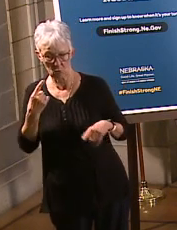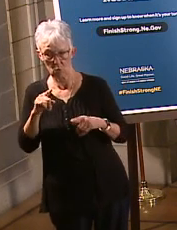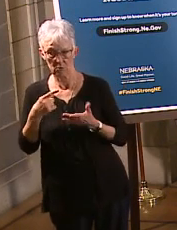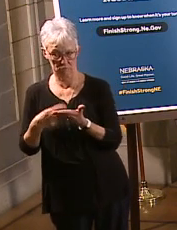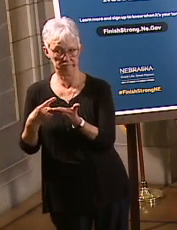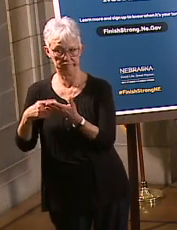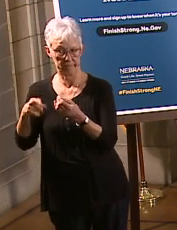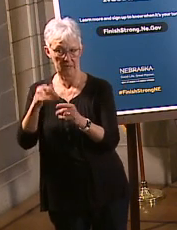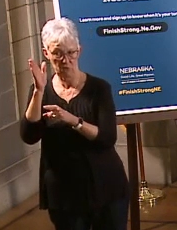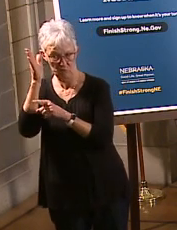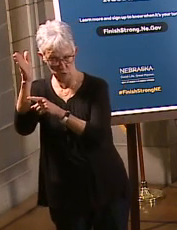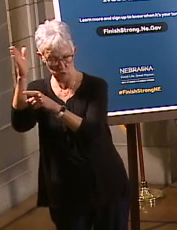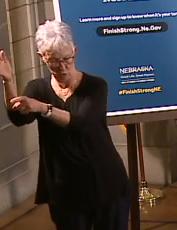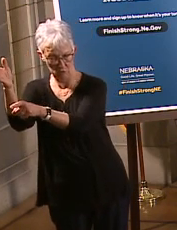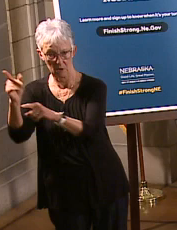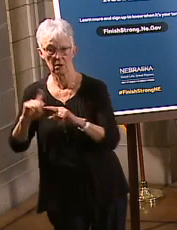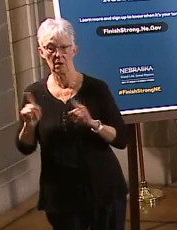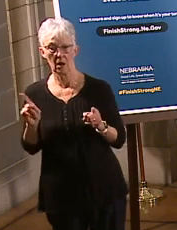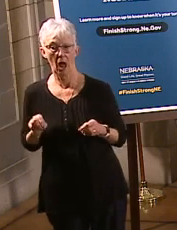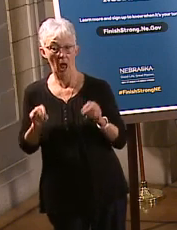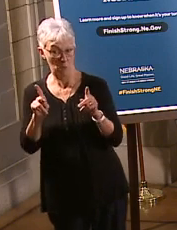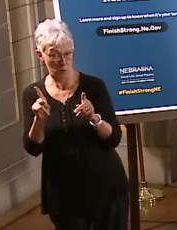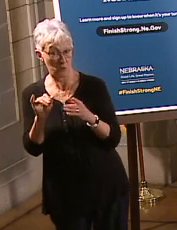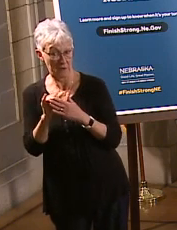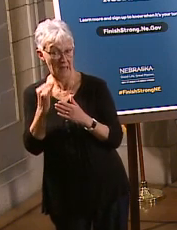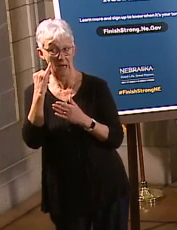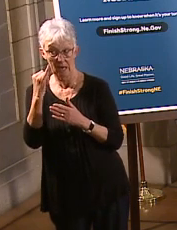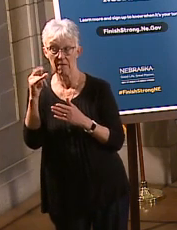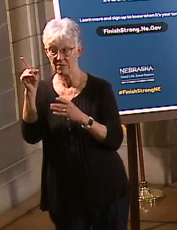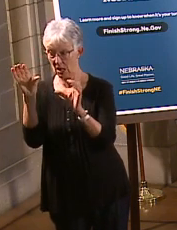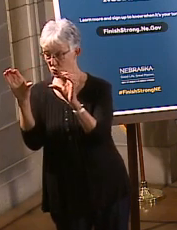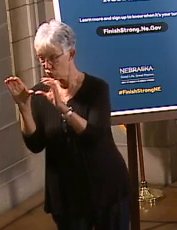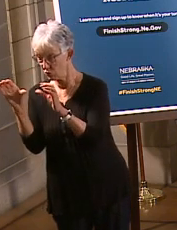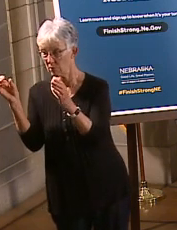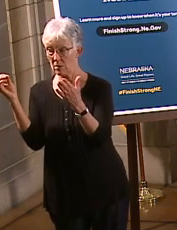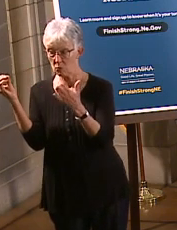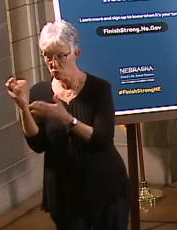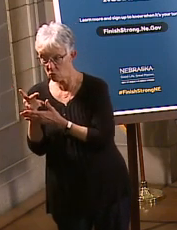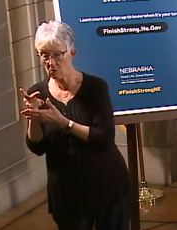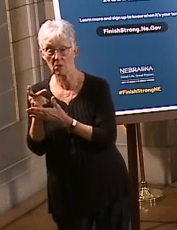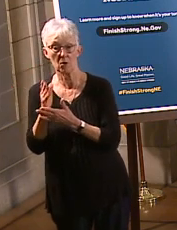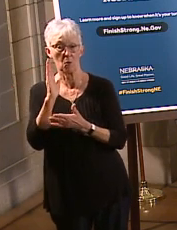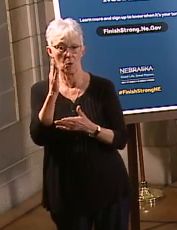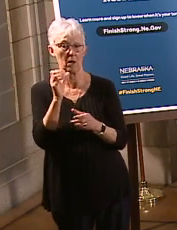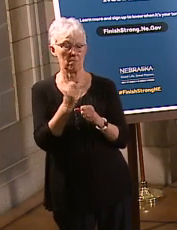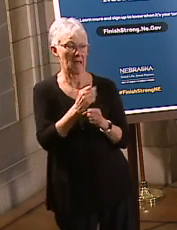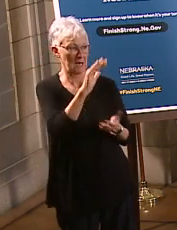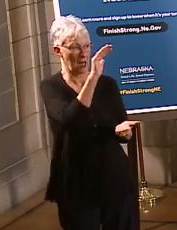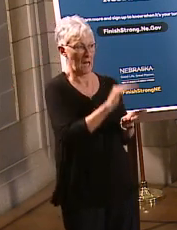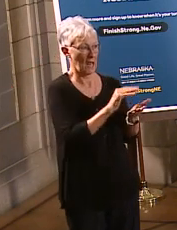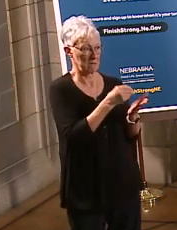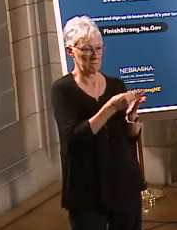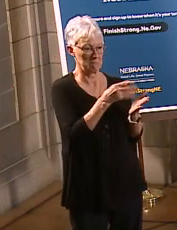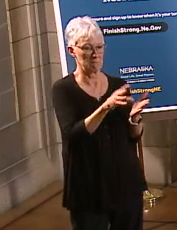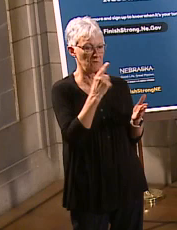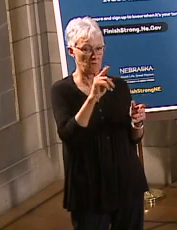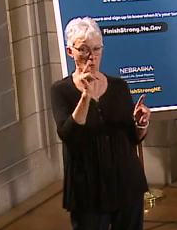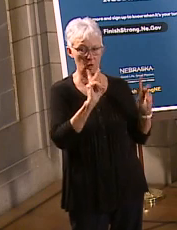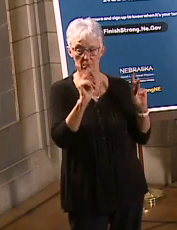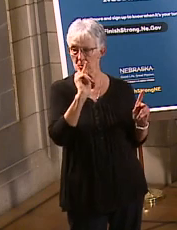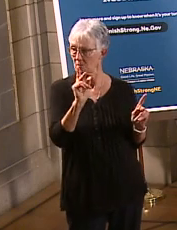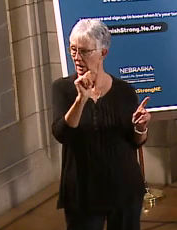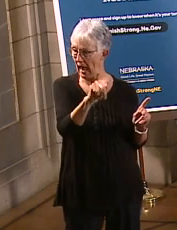but that there's the opportunity there for this to make it even less expensive for folks at the pump. And then, Roger, I don't know, did you have anything else you want to come up and